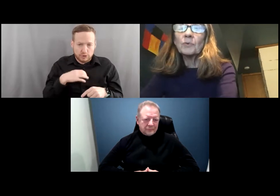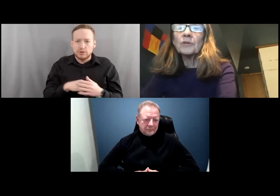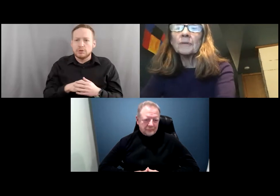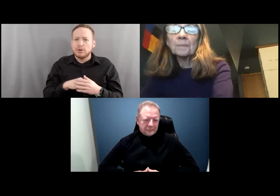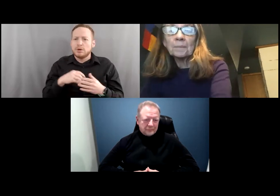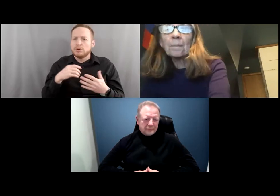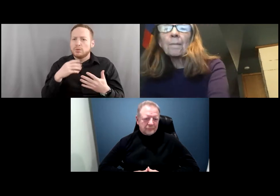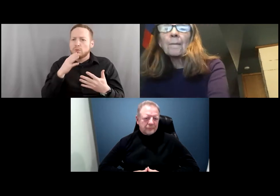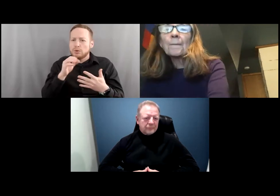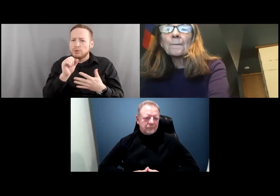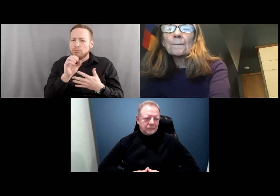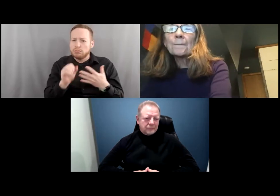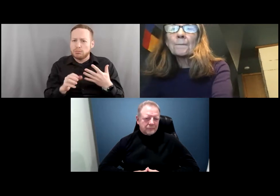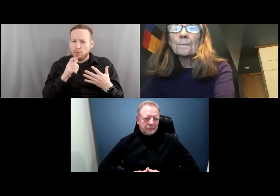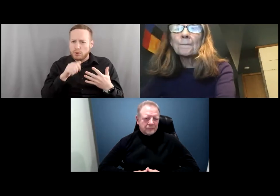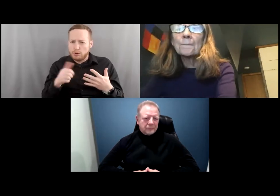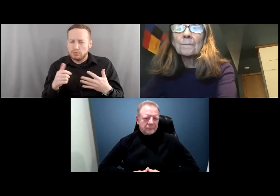of this board.